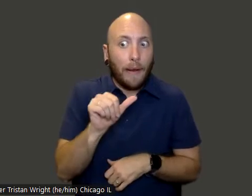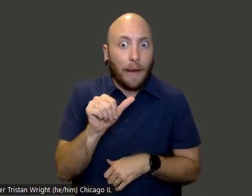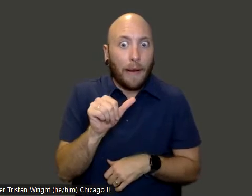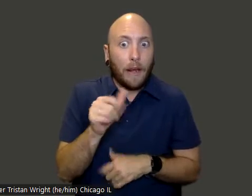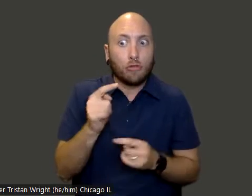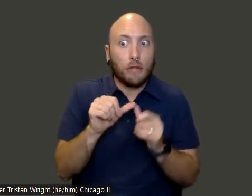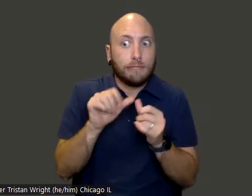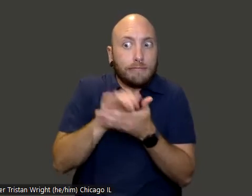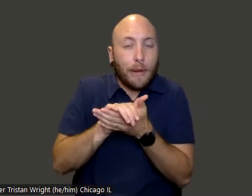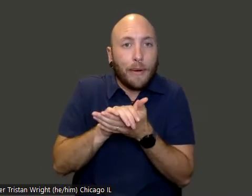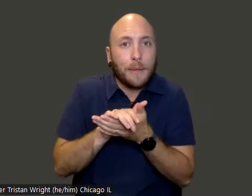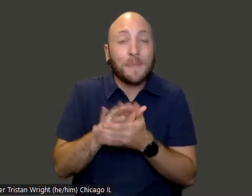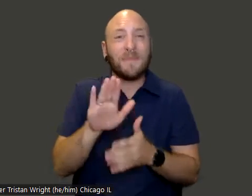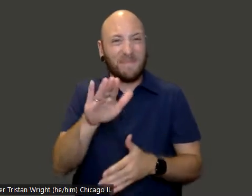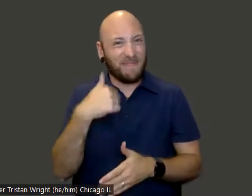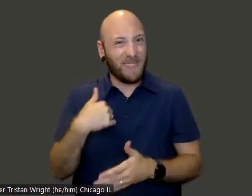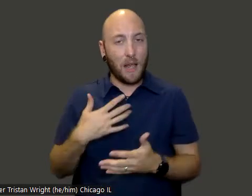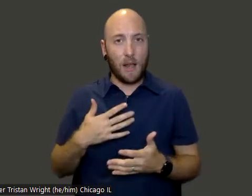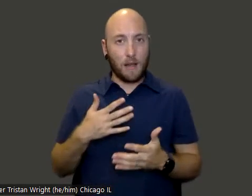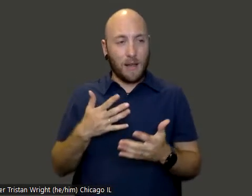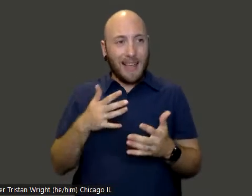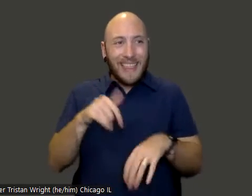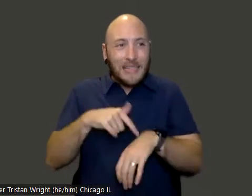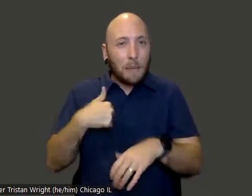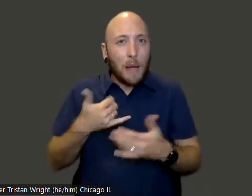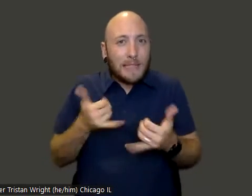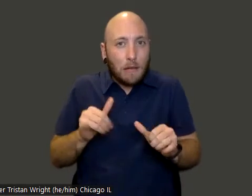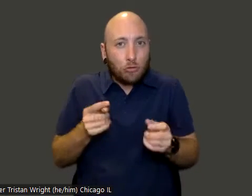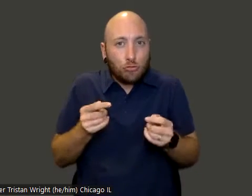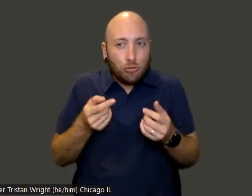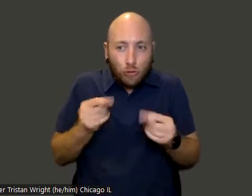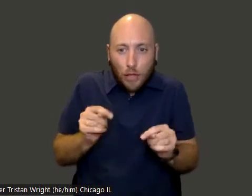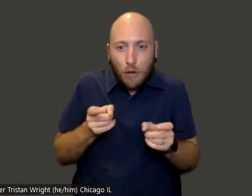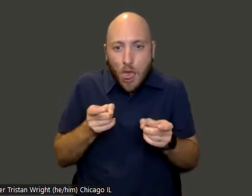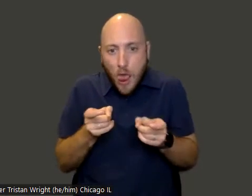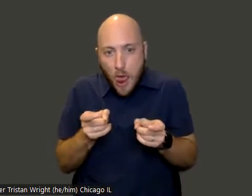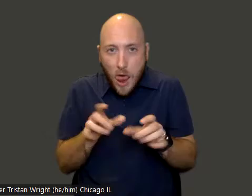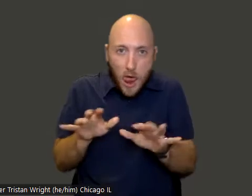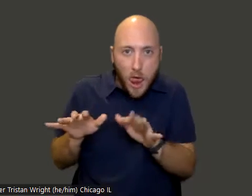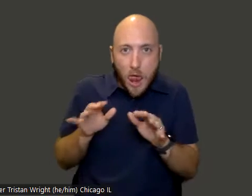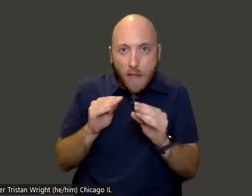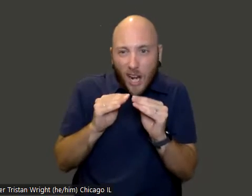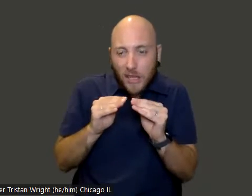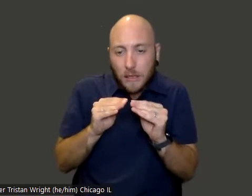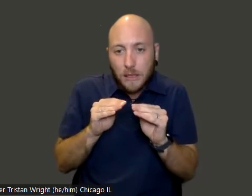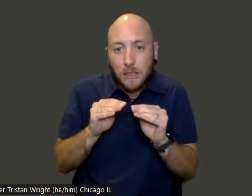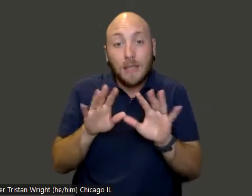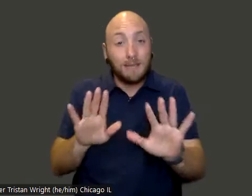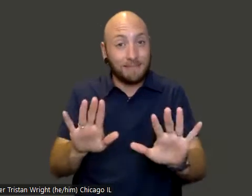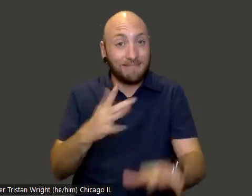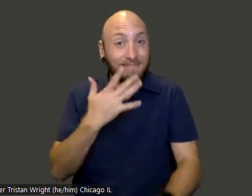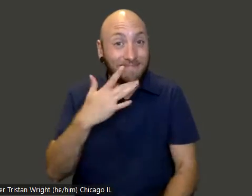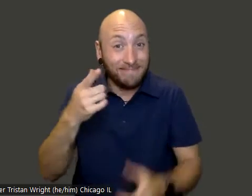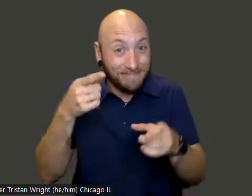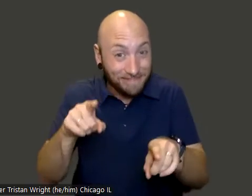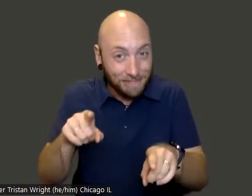manage and control things to suit me. And luckily, I found a sponsor, and that sponsor